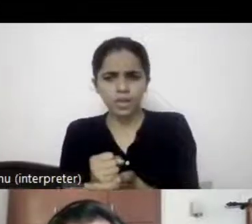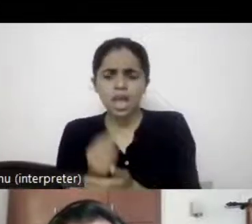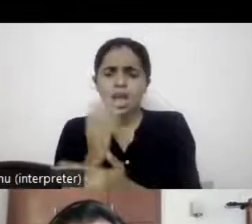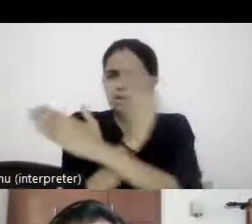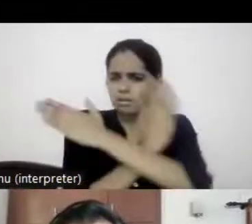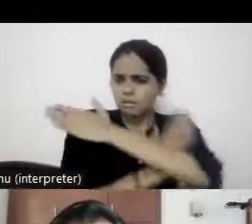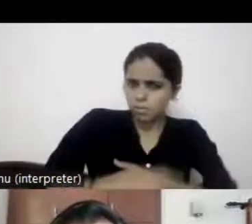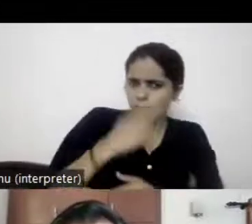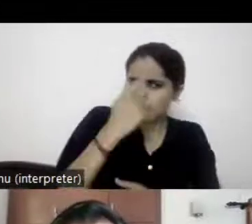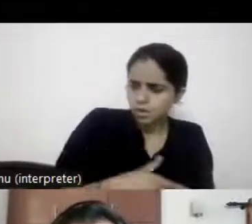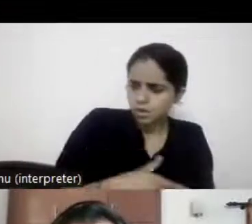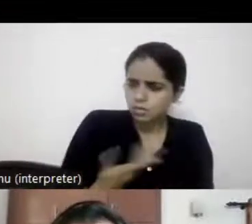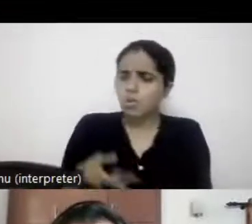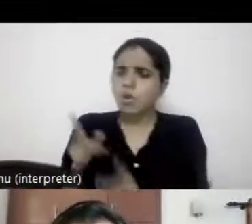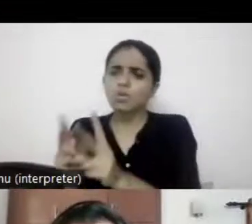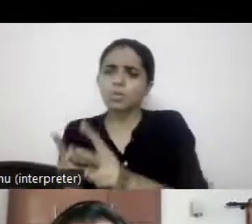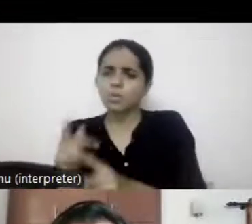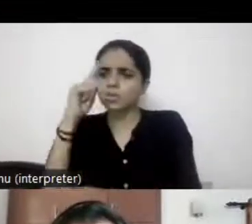disabled?